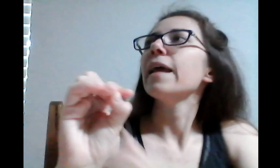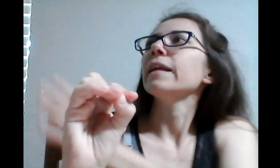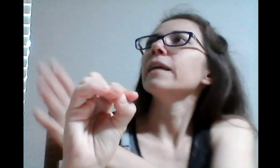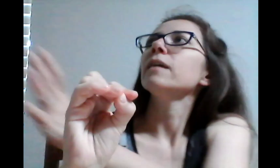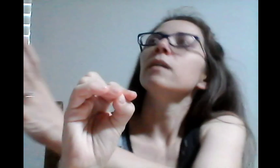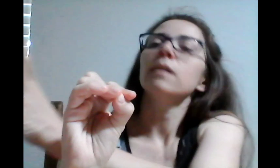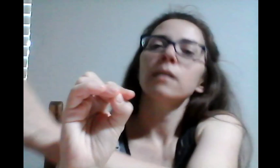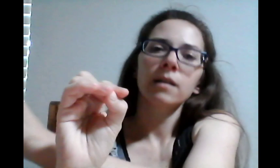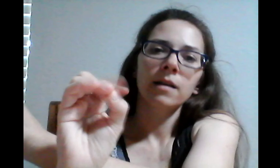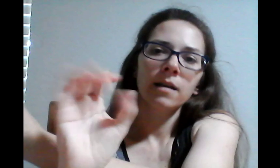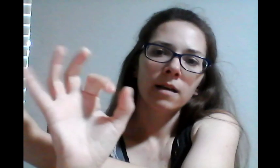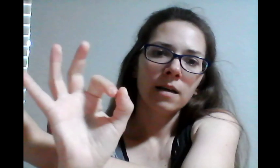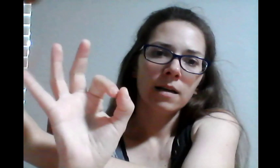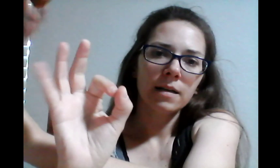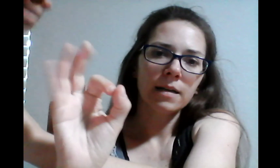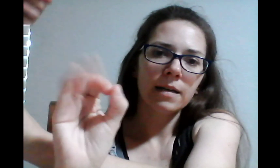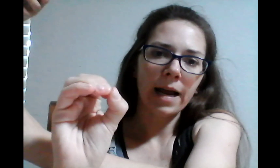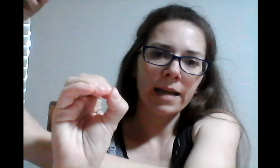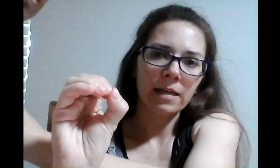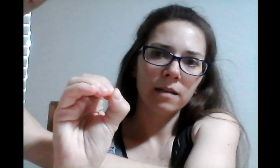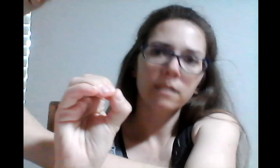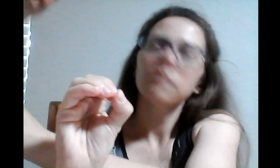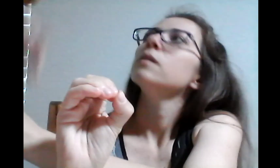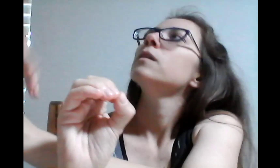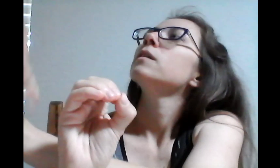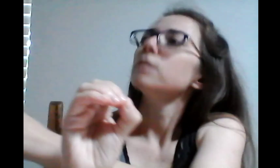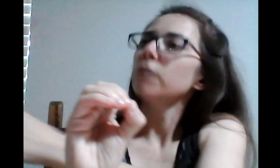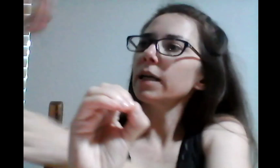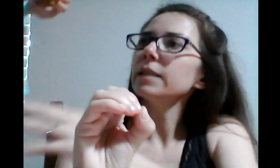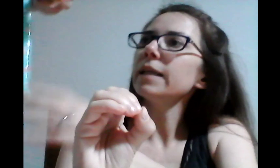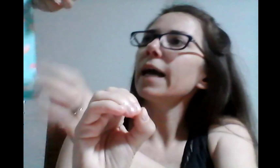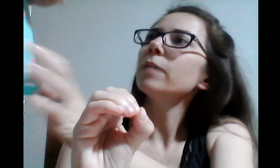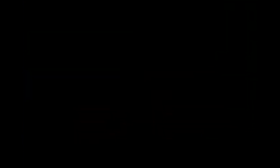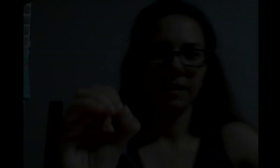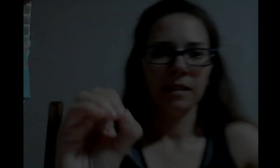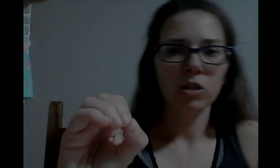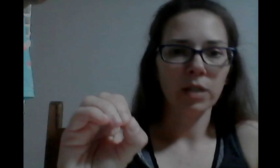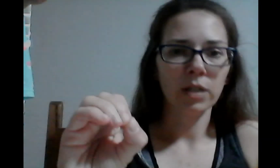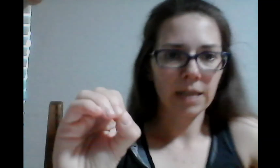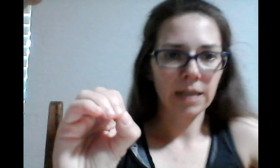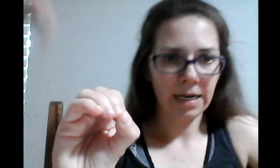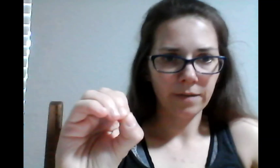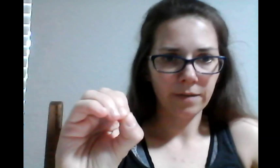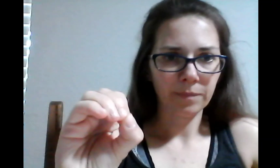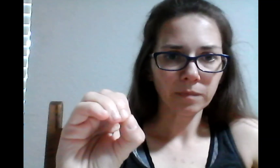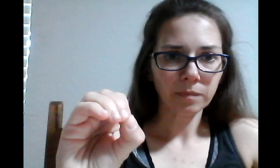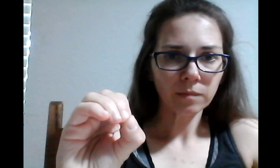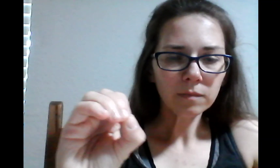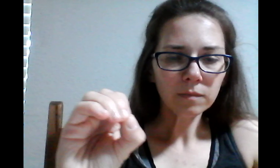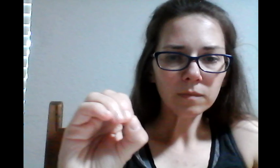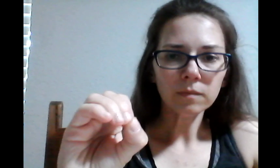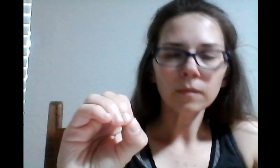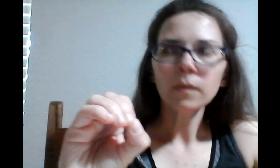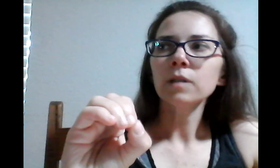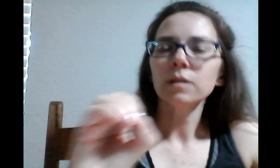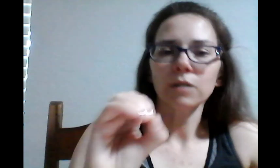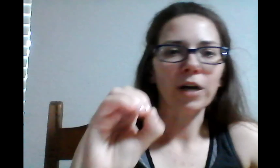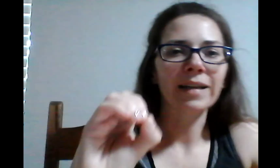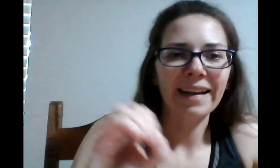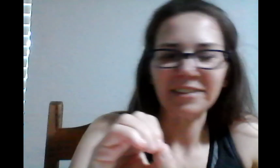80, 90. You got the daddy? Yeah, 90. Sorry, KK's